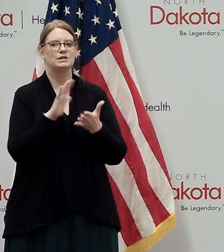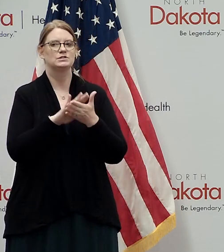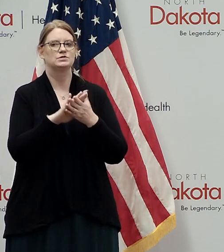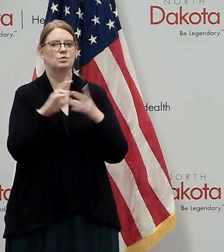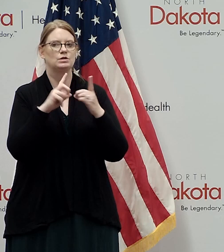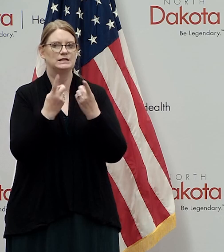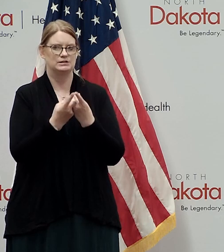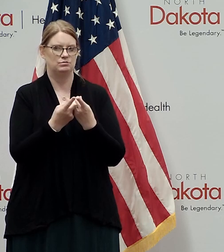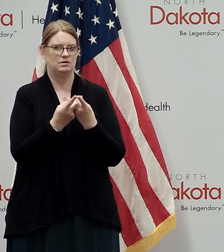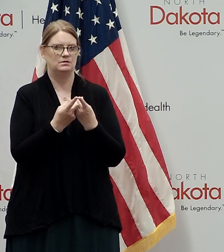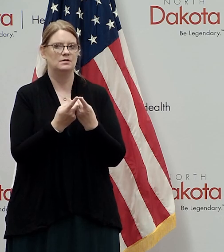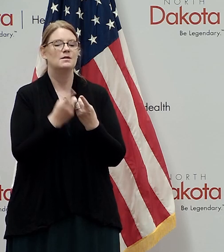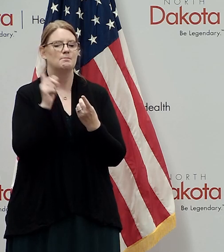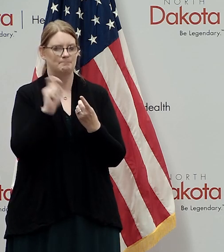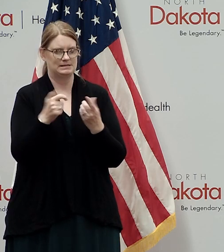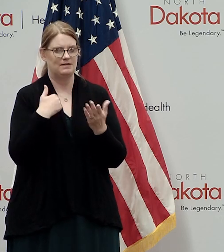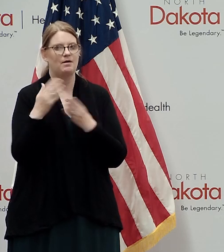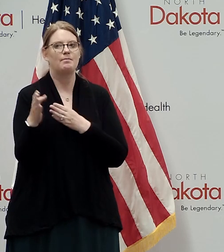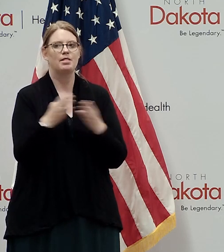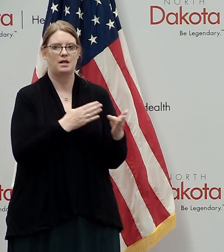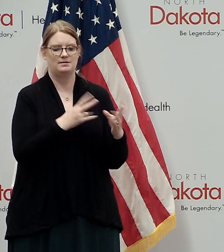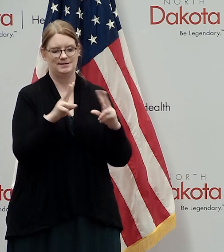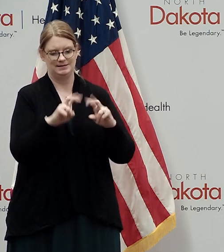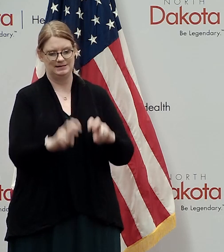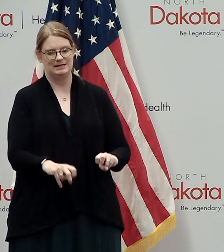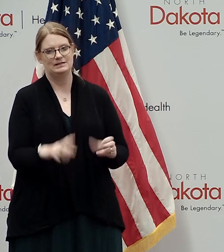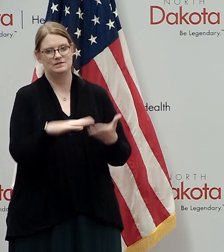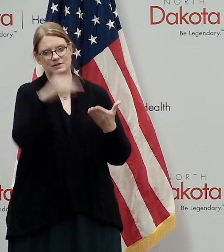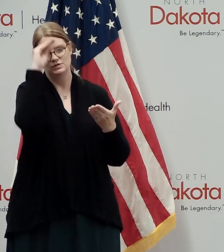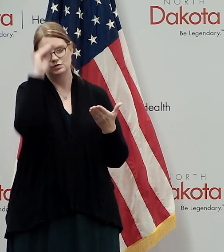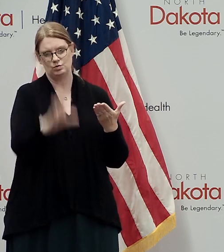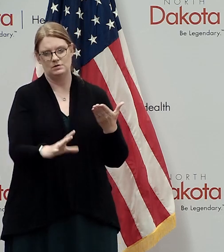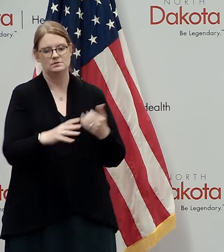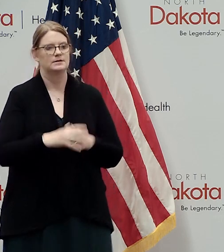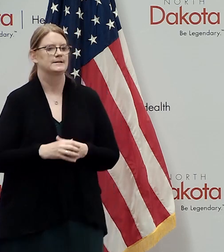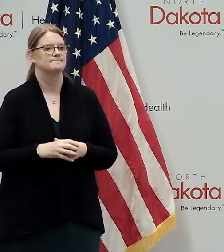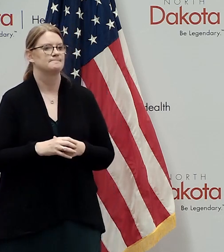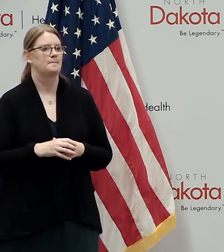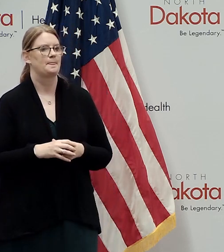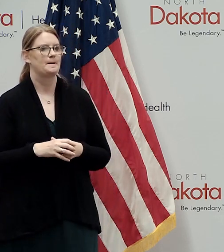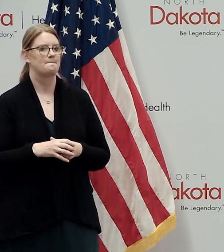must have a plan in order to assess their children, each of their students.